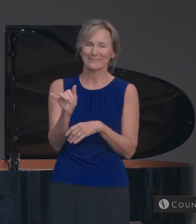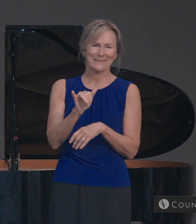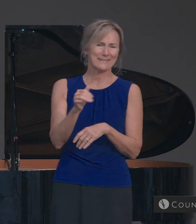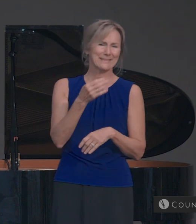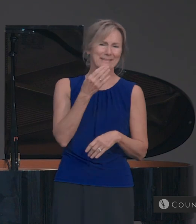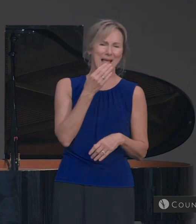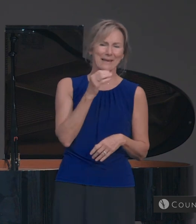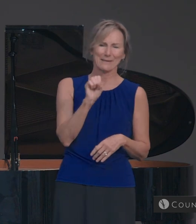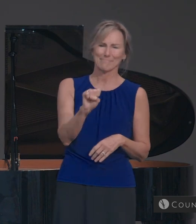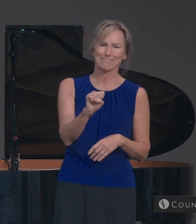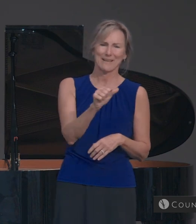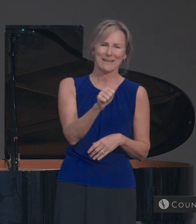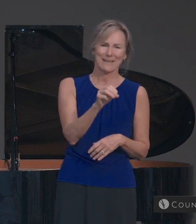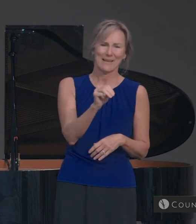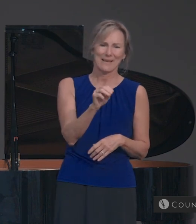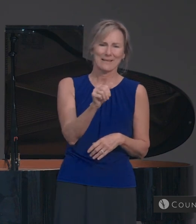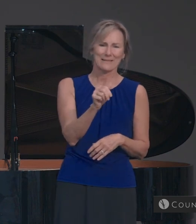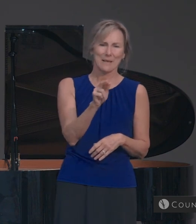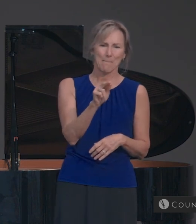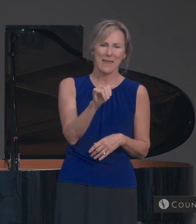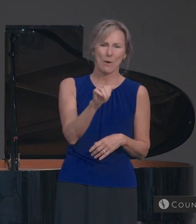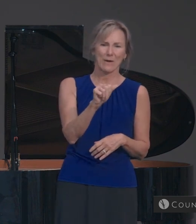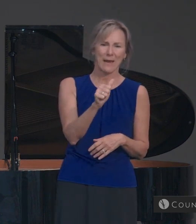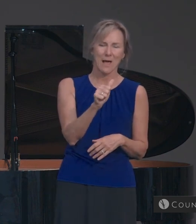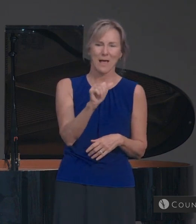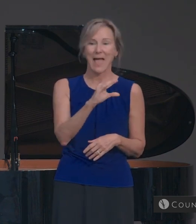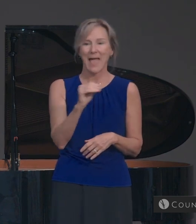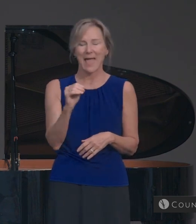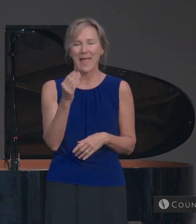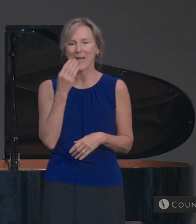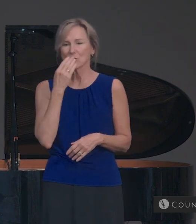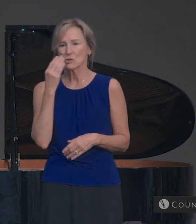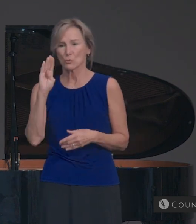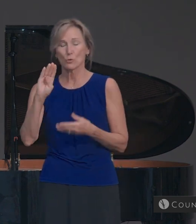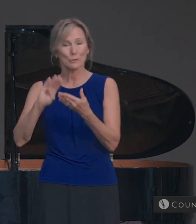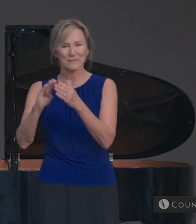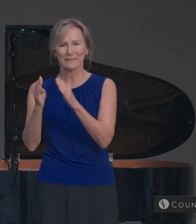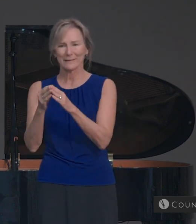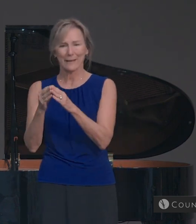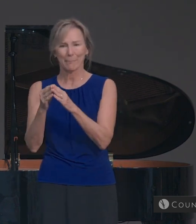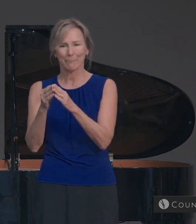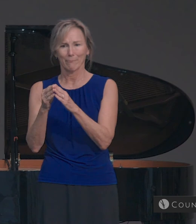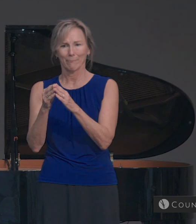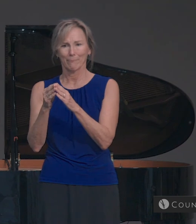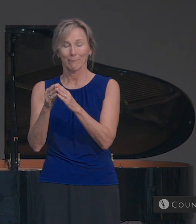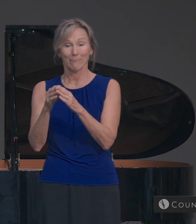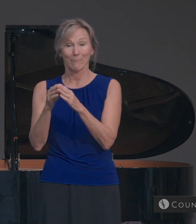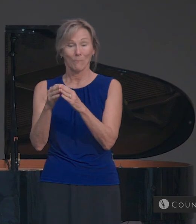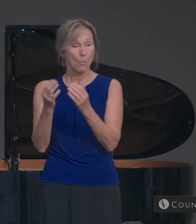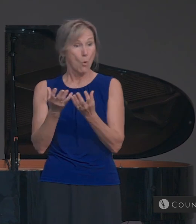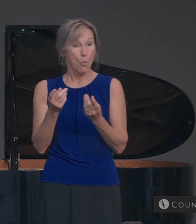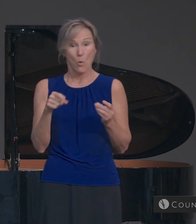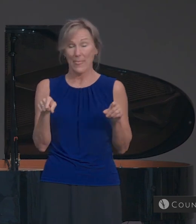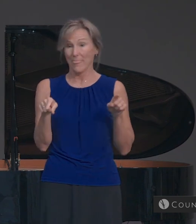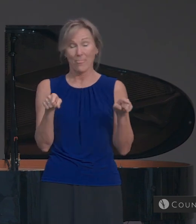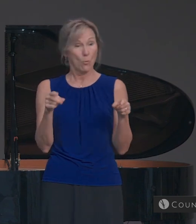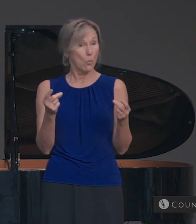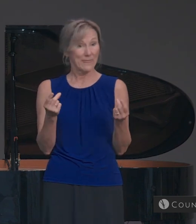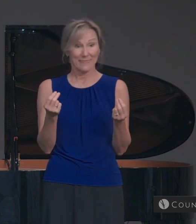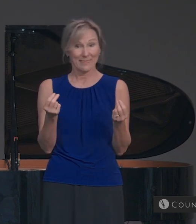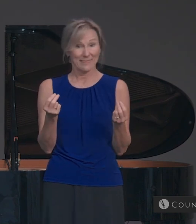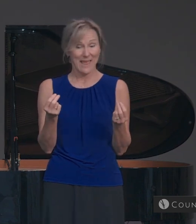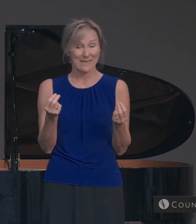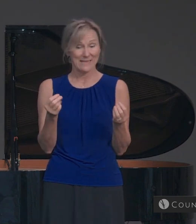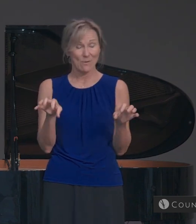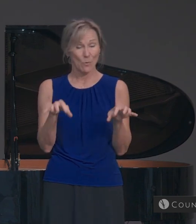Jerusalem were responding to truth was affecting all the outlying areas. It's true on a national level. I